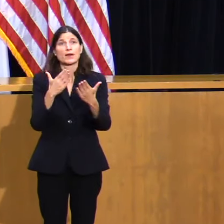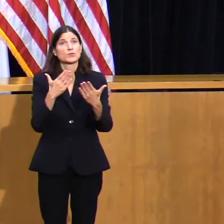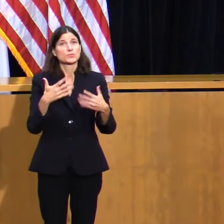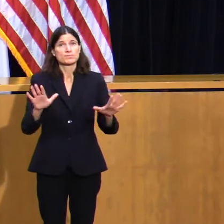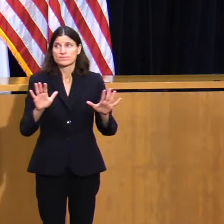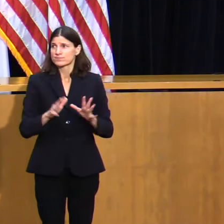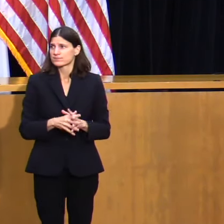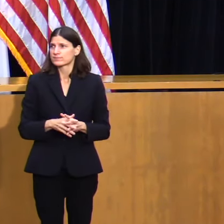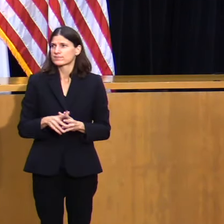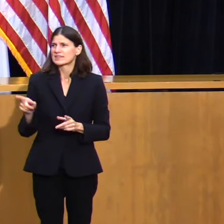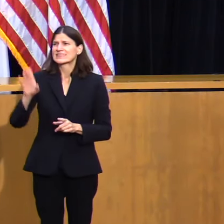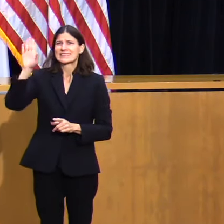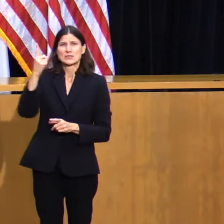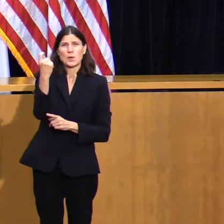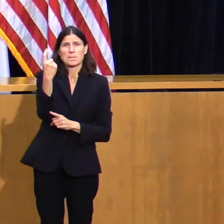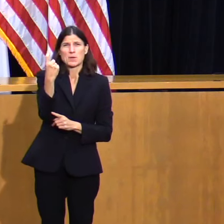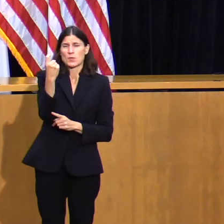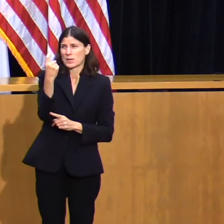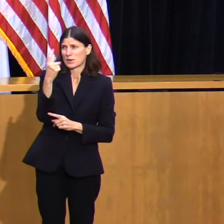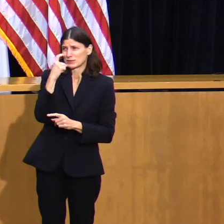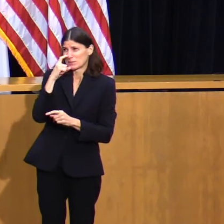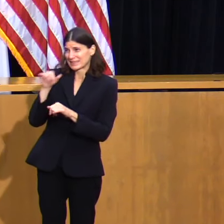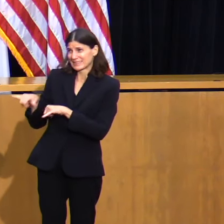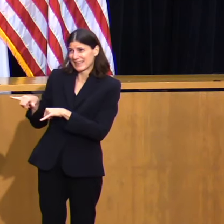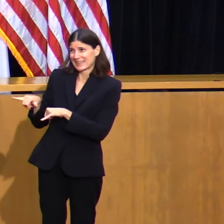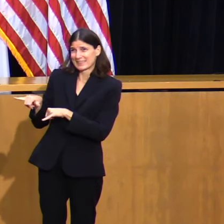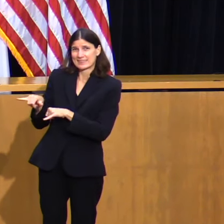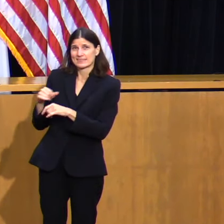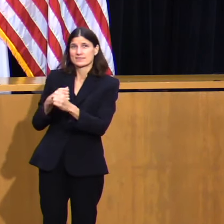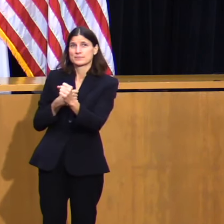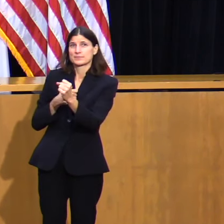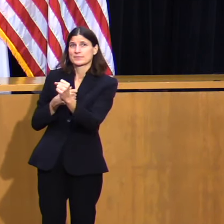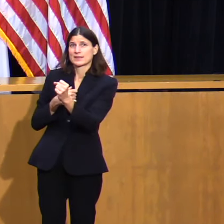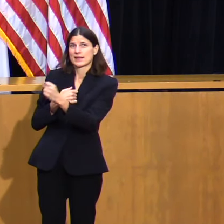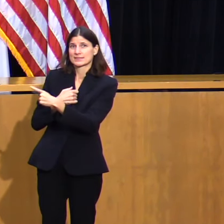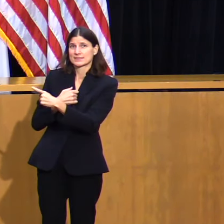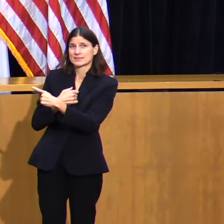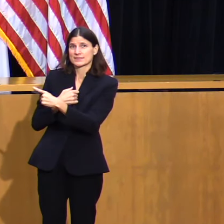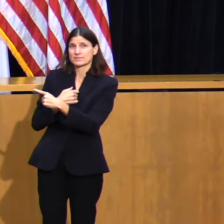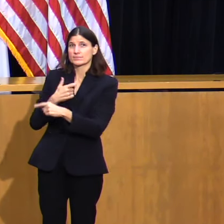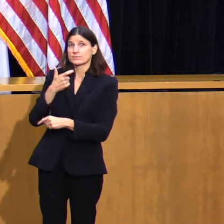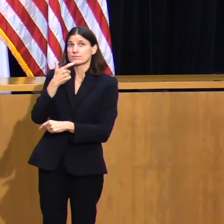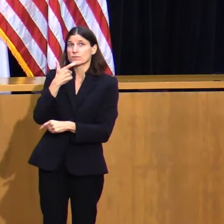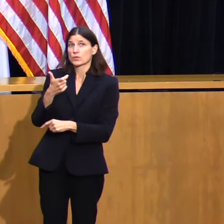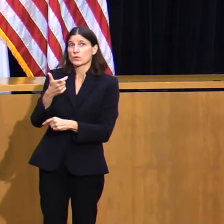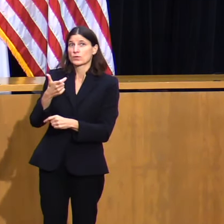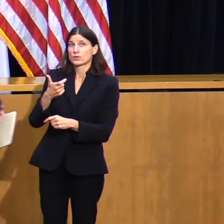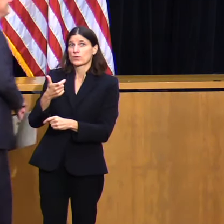DNC at all? Have you been watching? I haven't watched it. I was watching the Bruins and the Celtics.